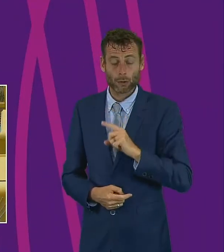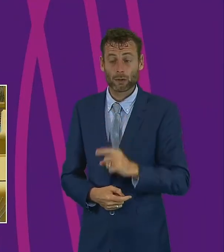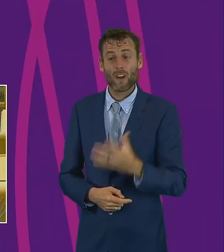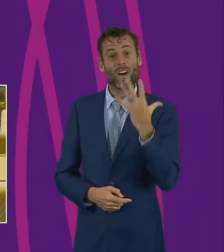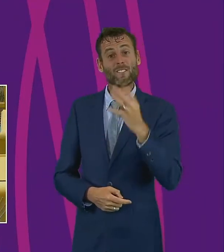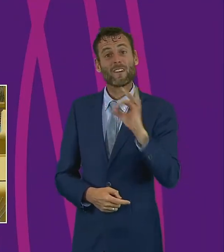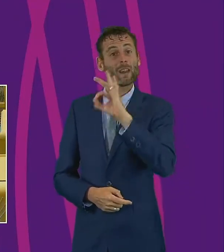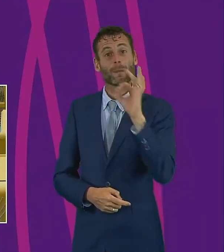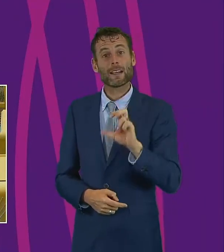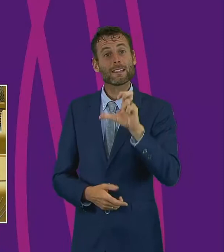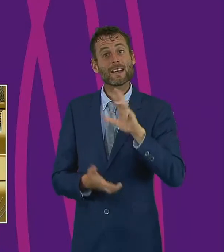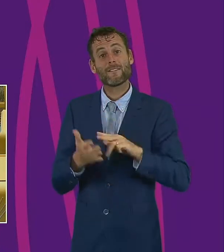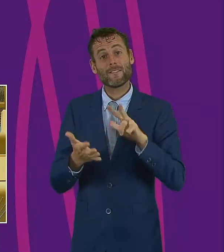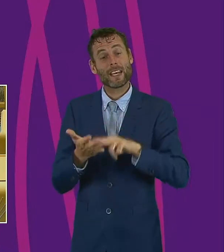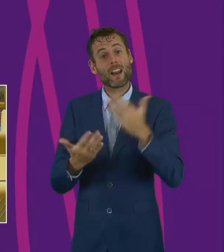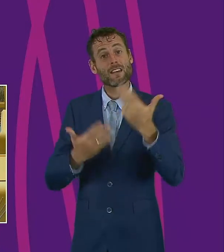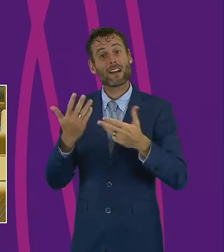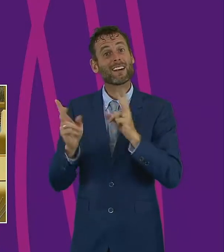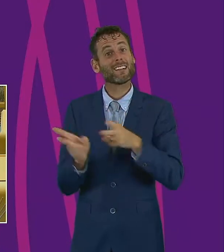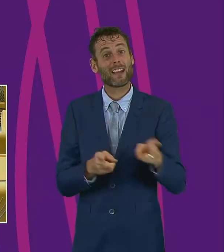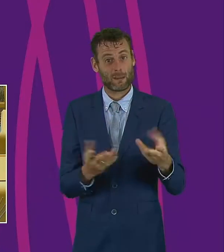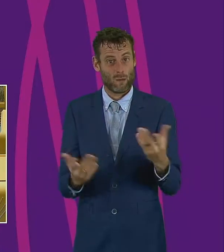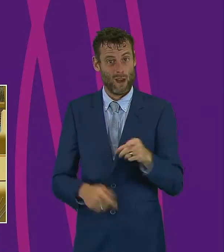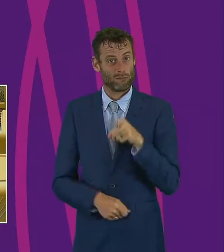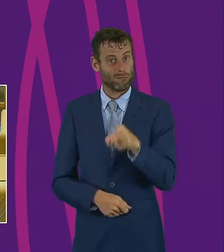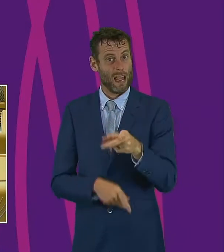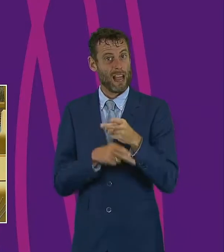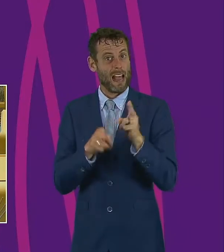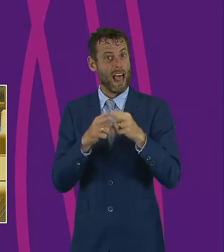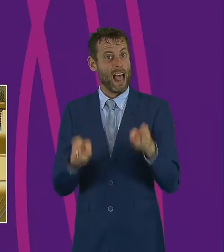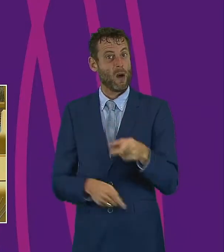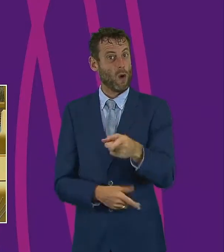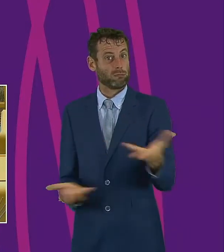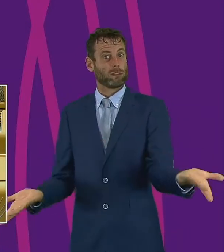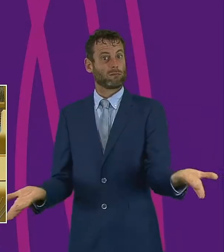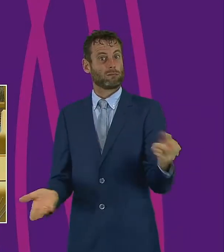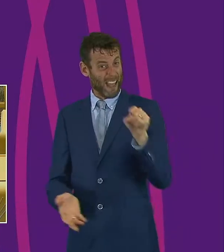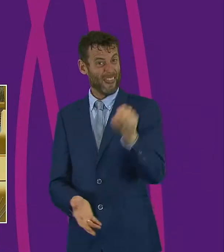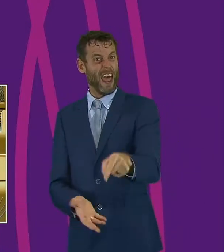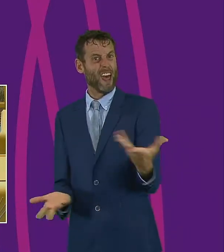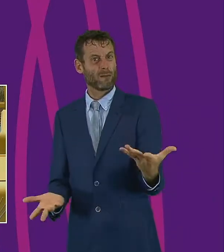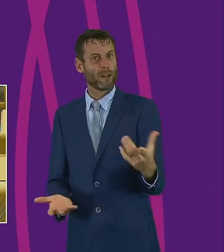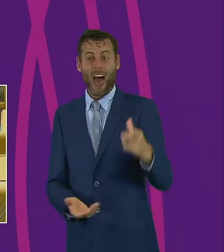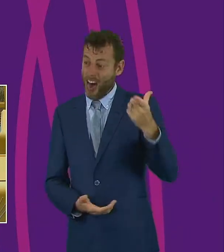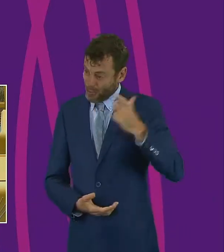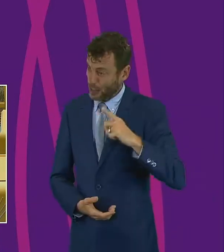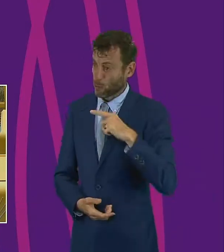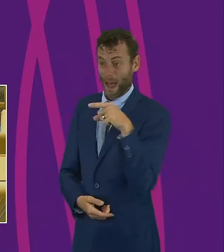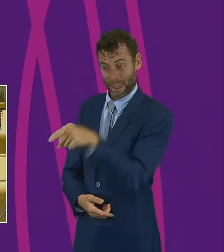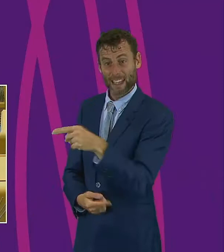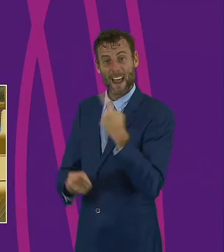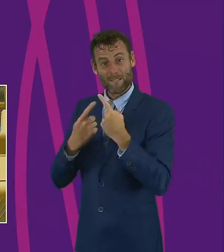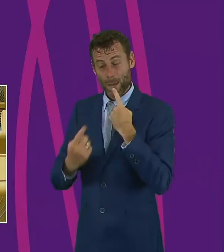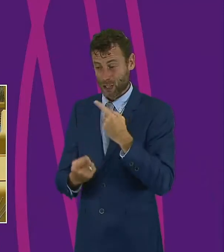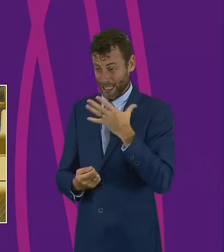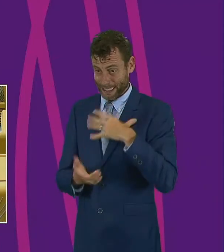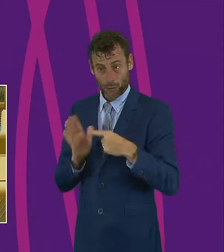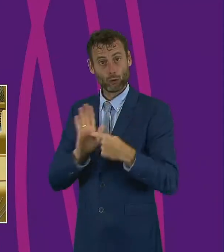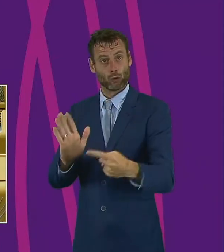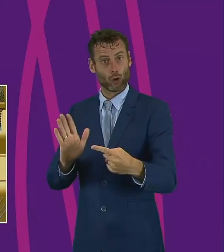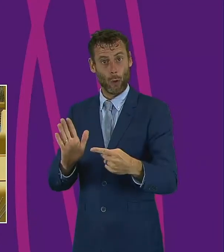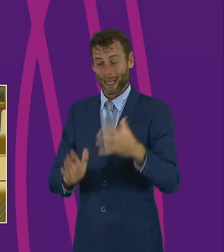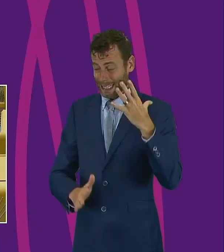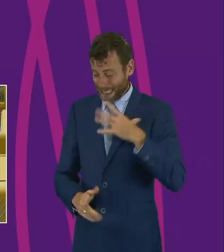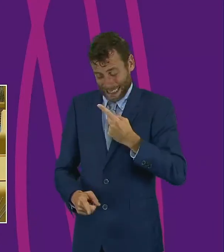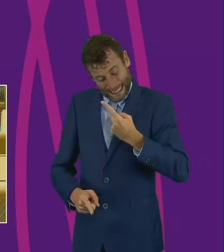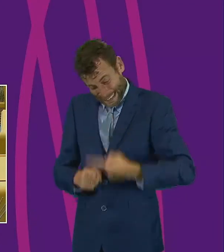COVID-19 related deaths have taken place in the setting of our residential care homes. That's why this data is important, and it should be